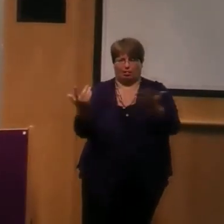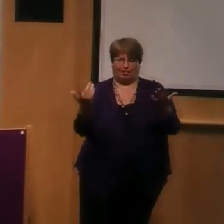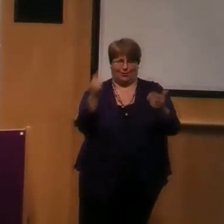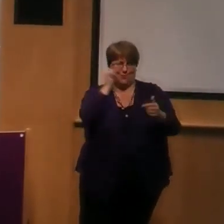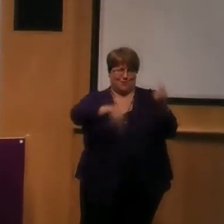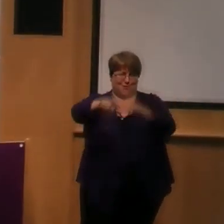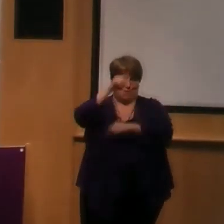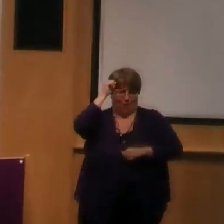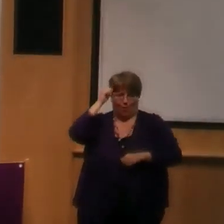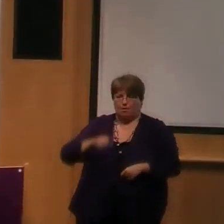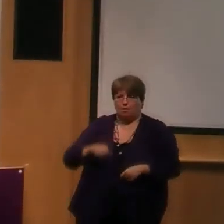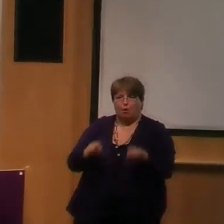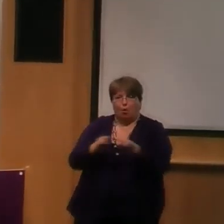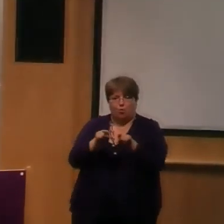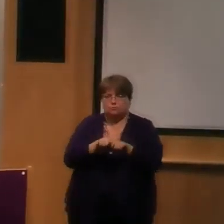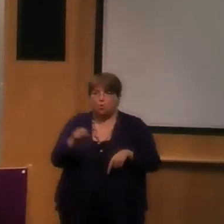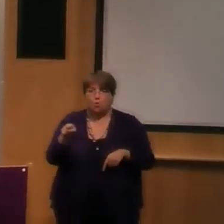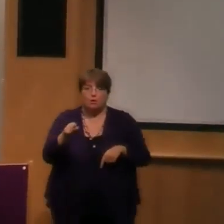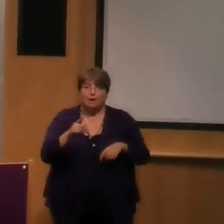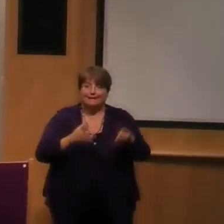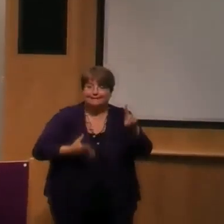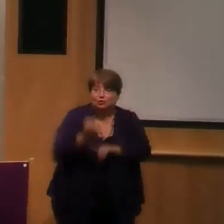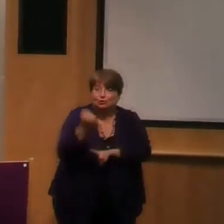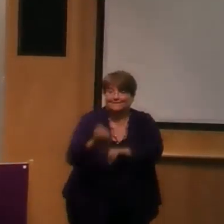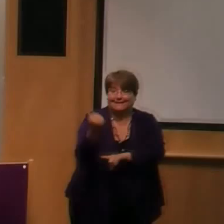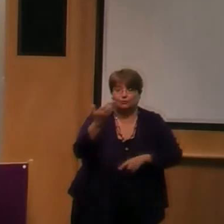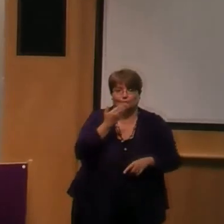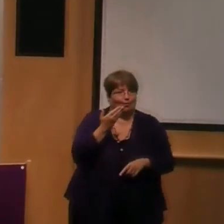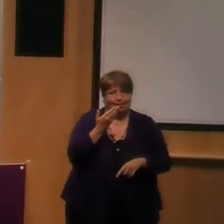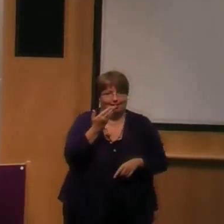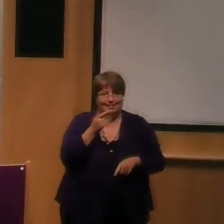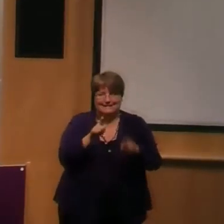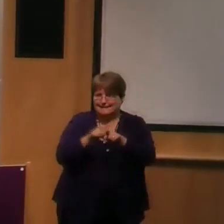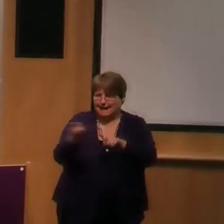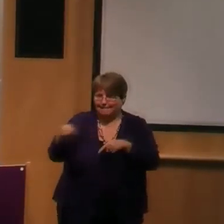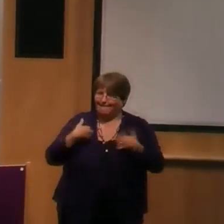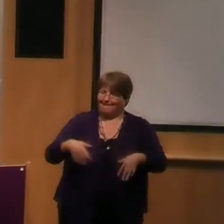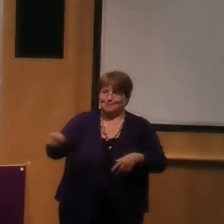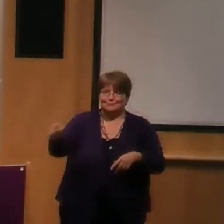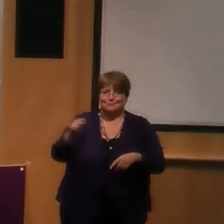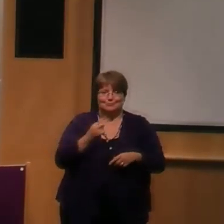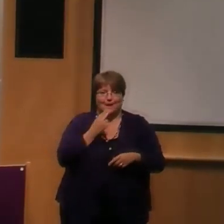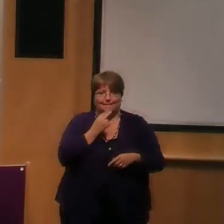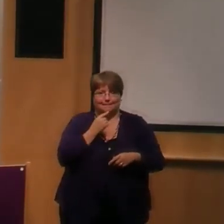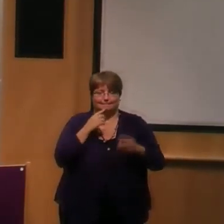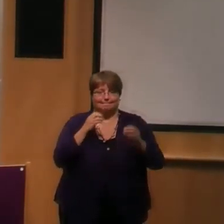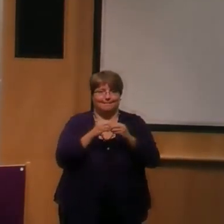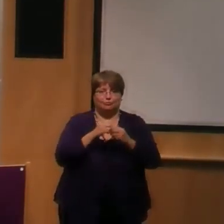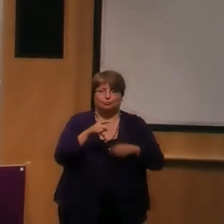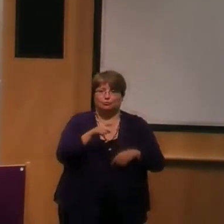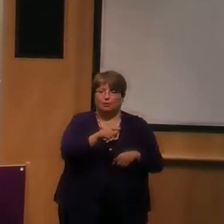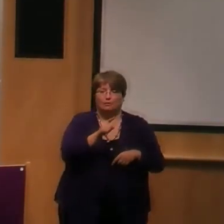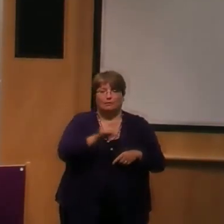community. So everybody's already aware of this. And a lot of them are underachieving school on top of the way they